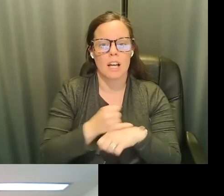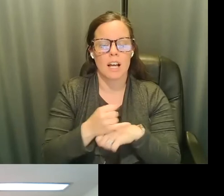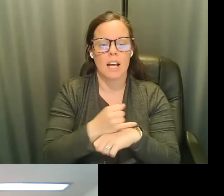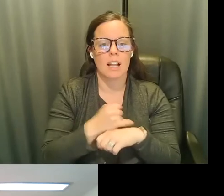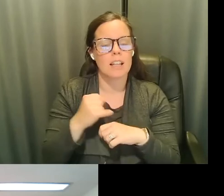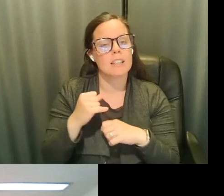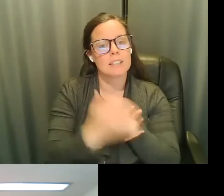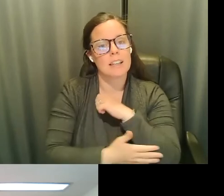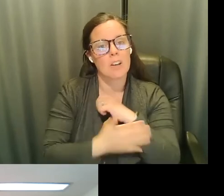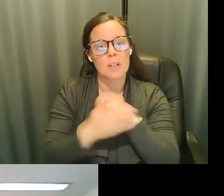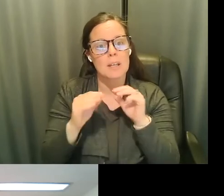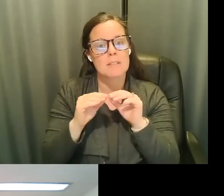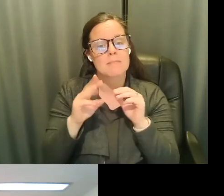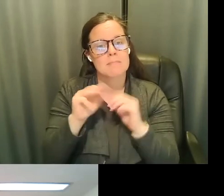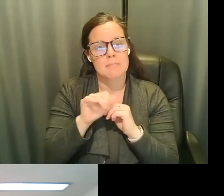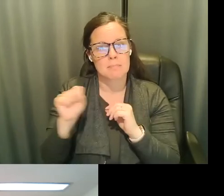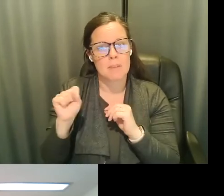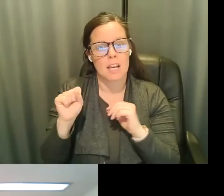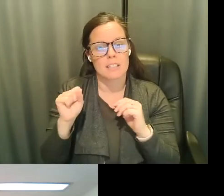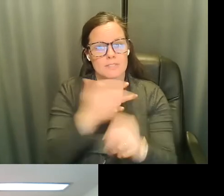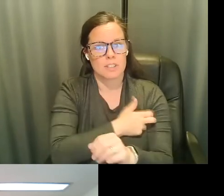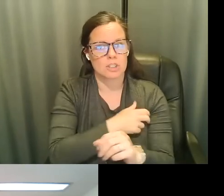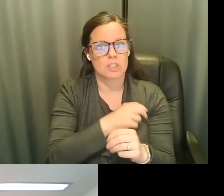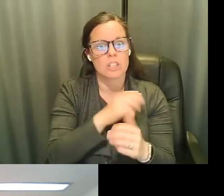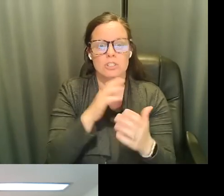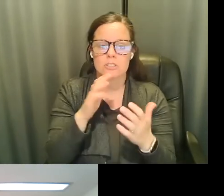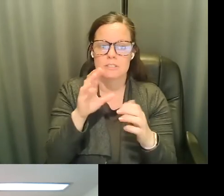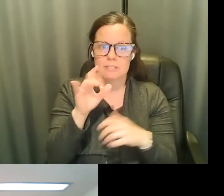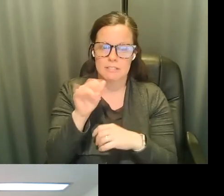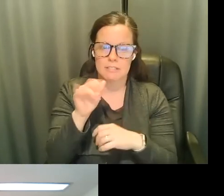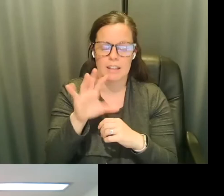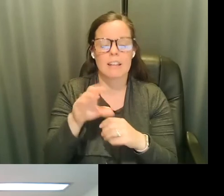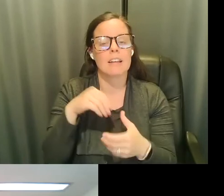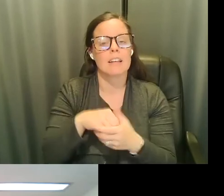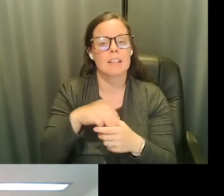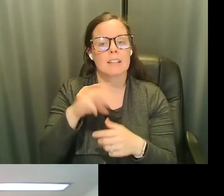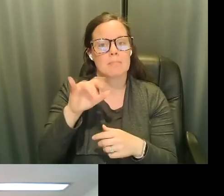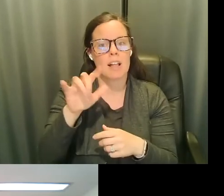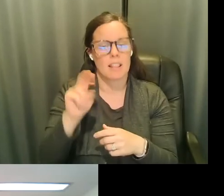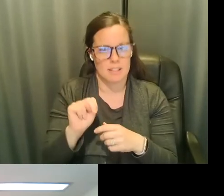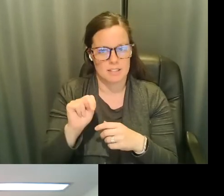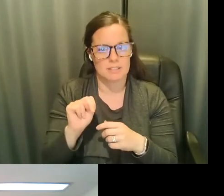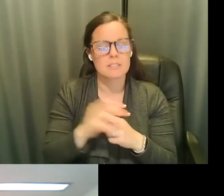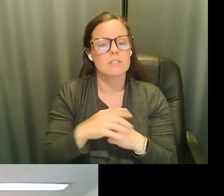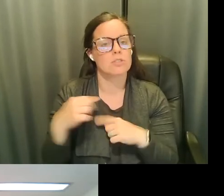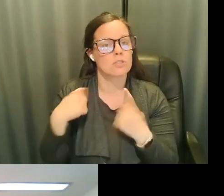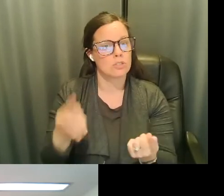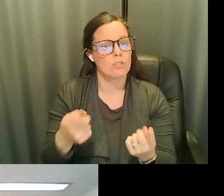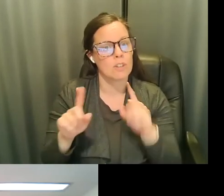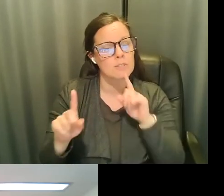vaccination clinic at the Camden Center in Milan. So far, the response has been positive,